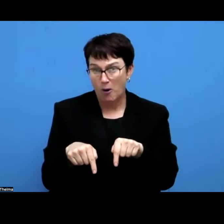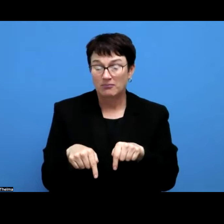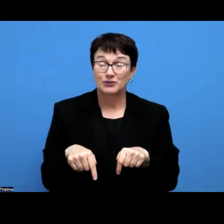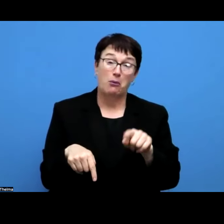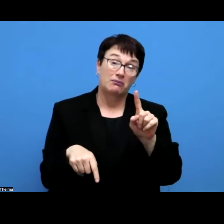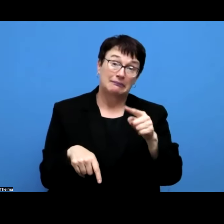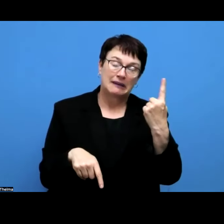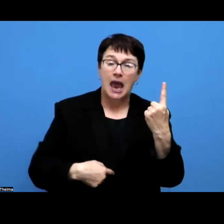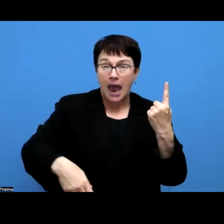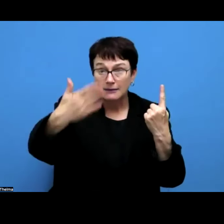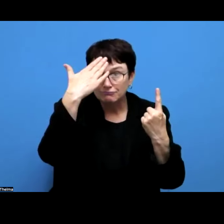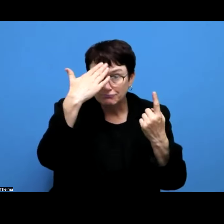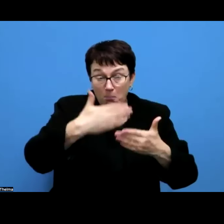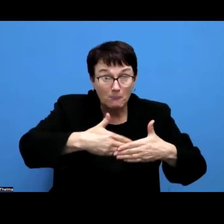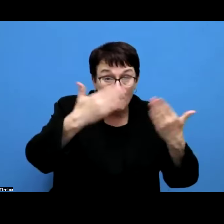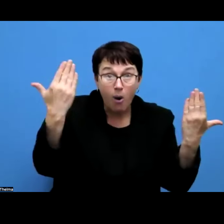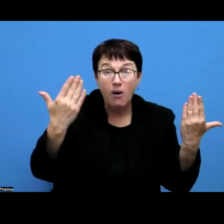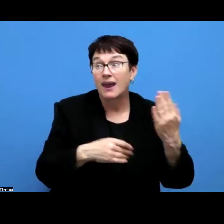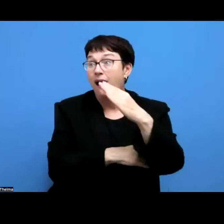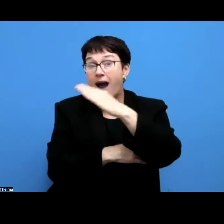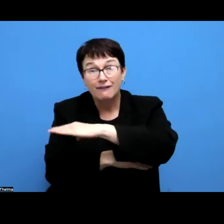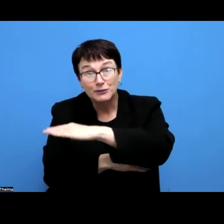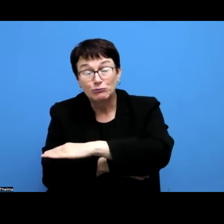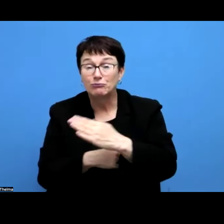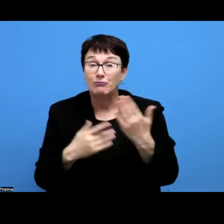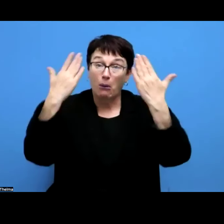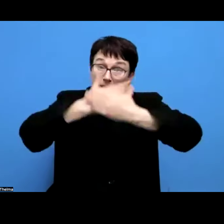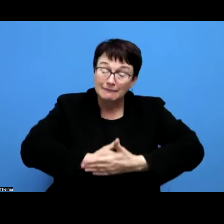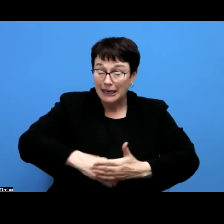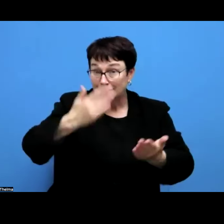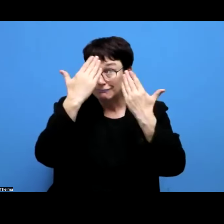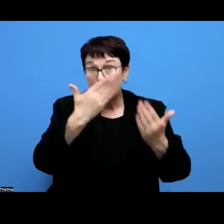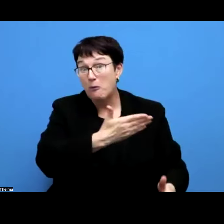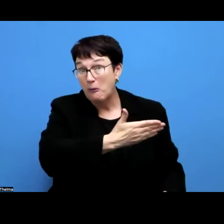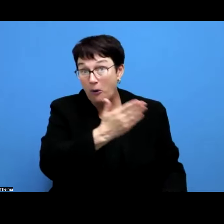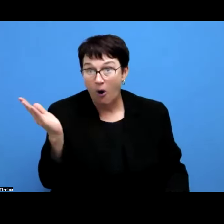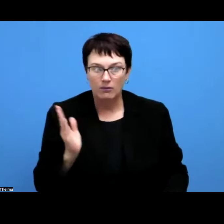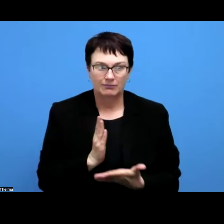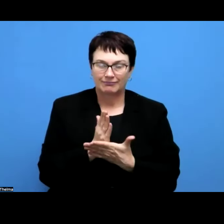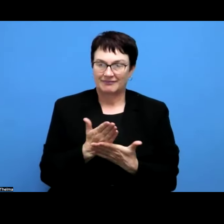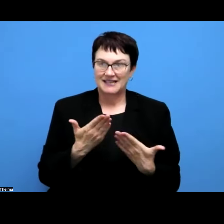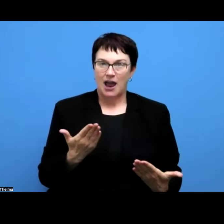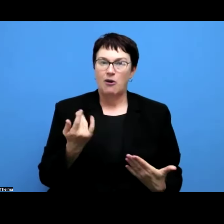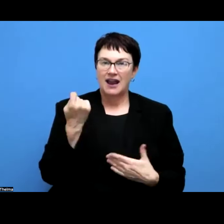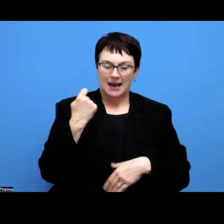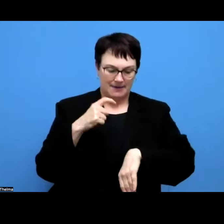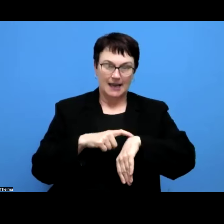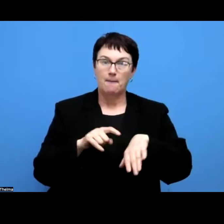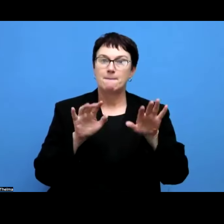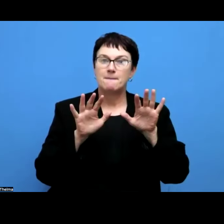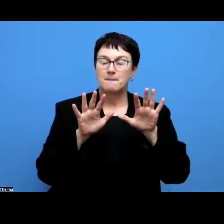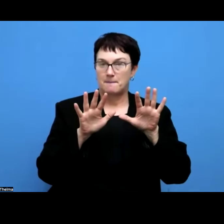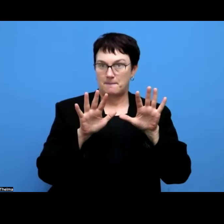afternoon, wherever you are. Here in Kenya, it's afternoon. Good evening, actually. It's 17 hours.